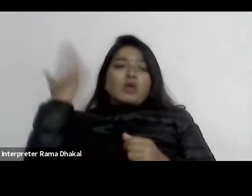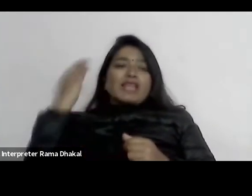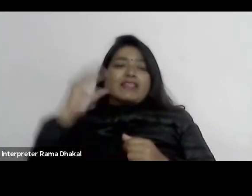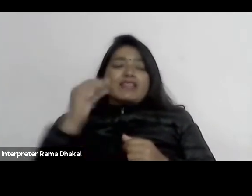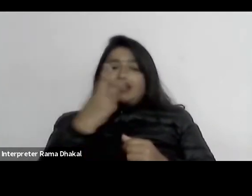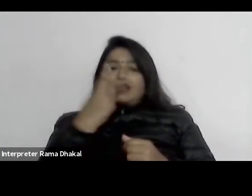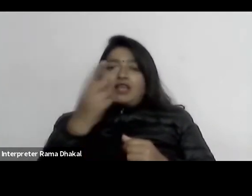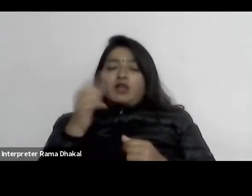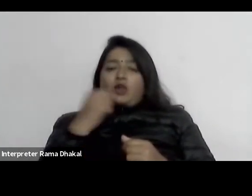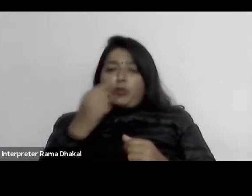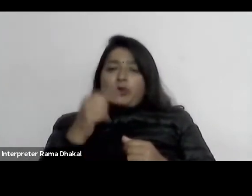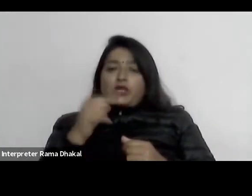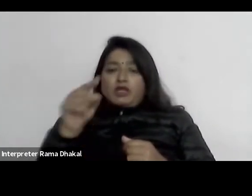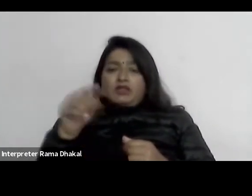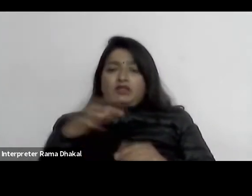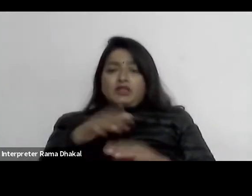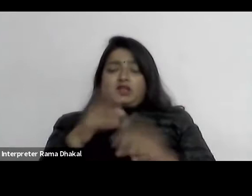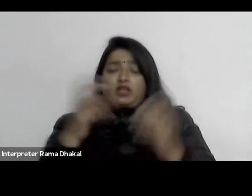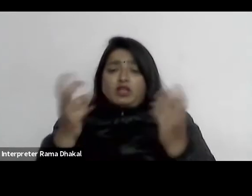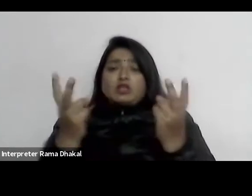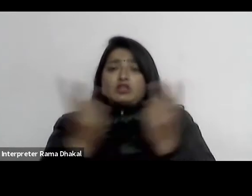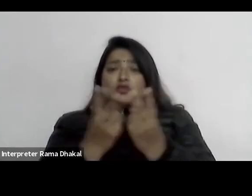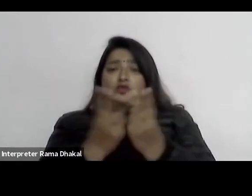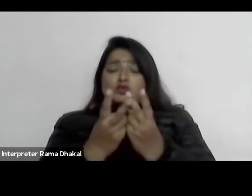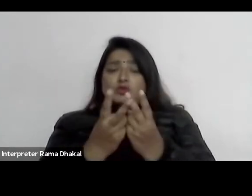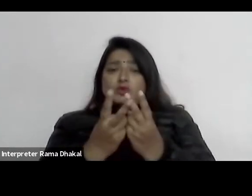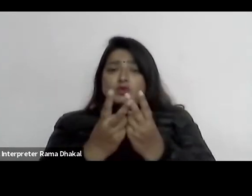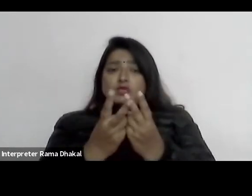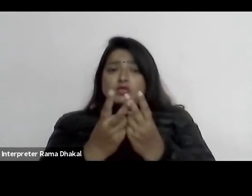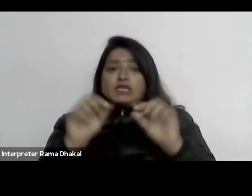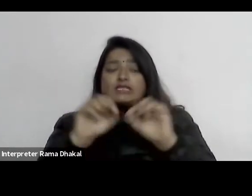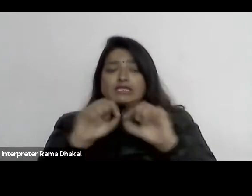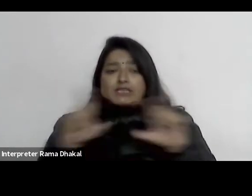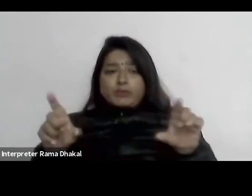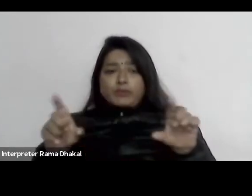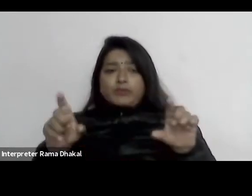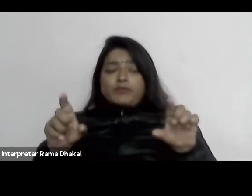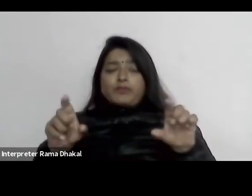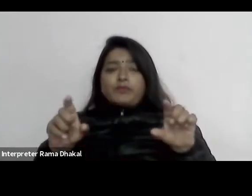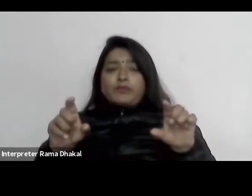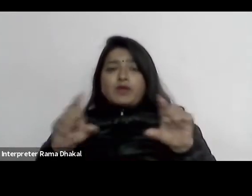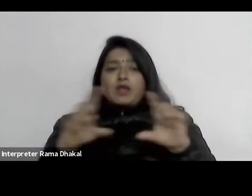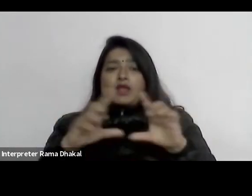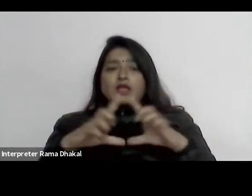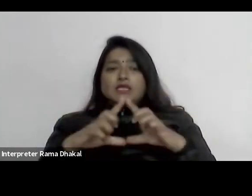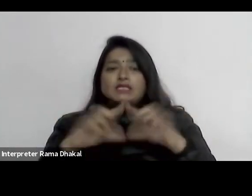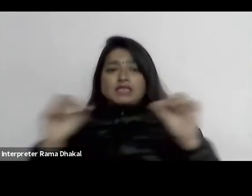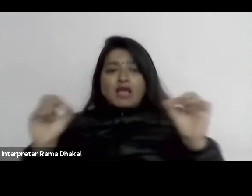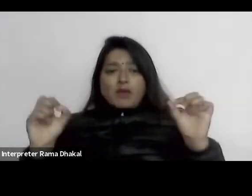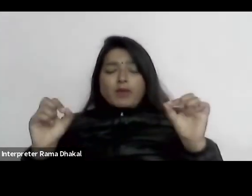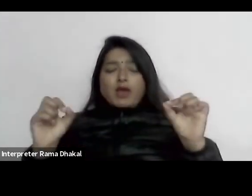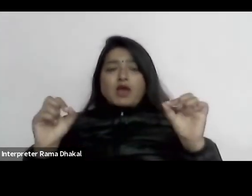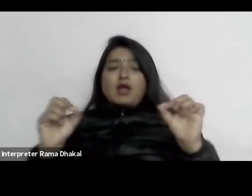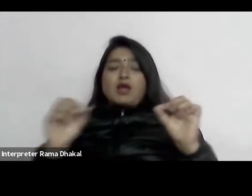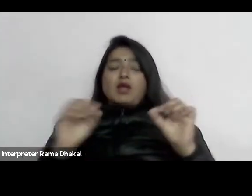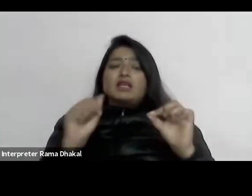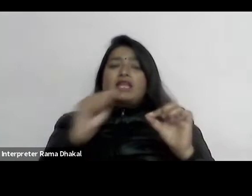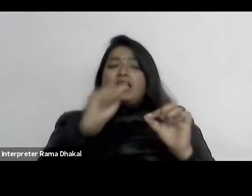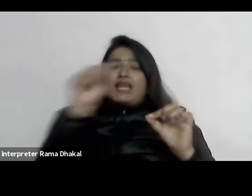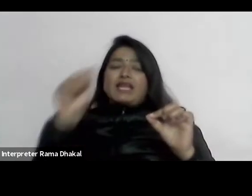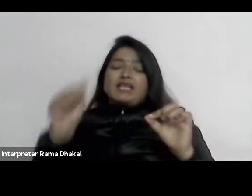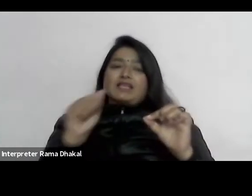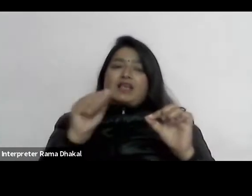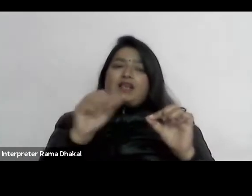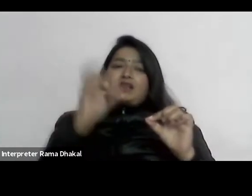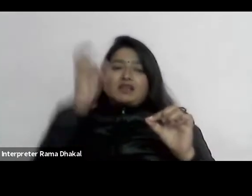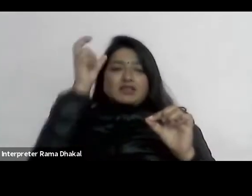space occupied by sex workers in Japan, in India, in all around Southeast Asia, this is really